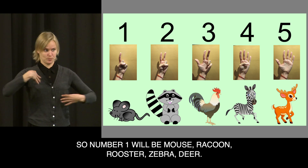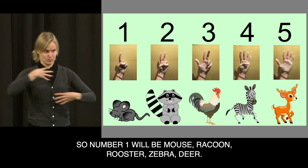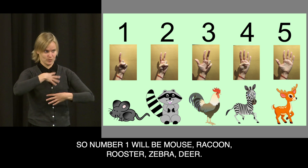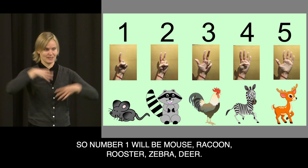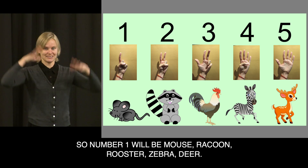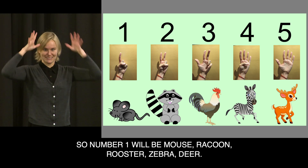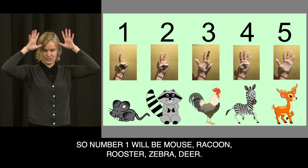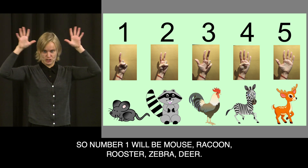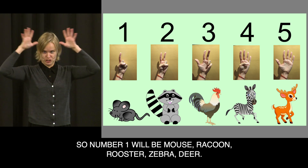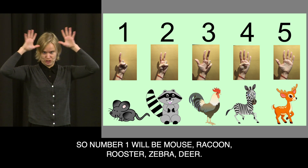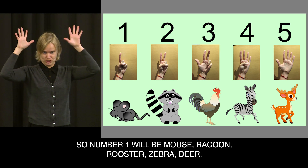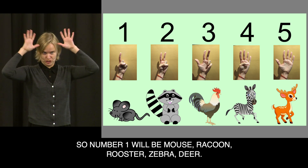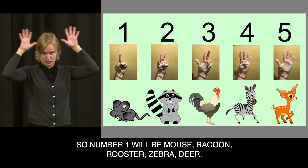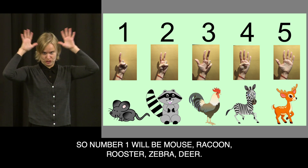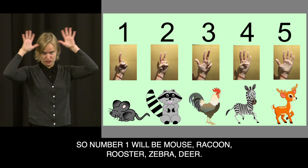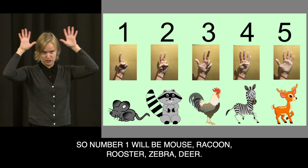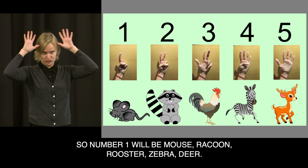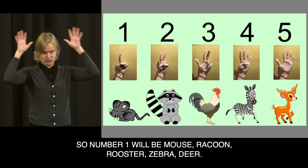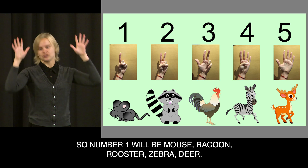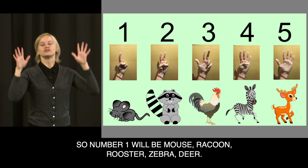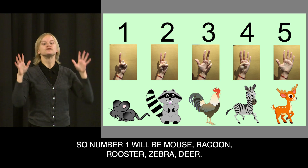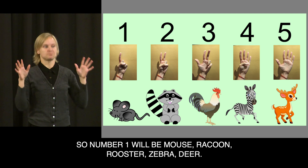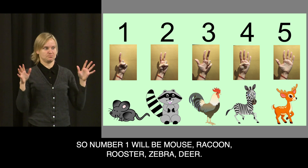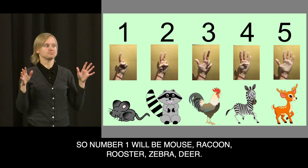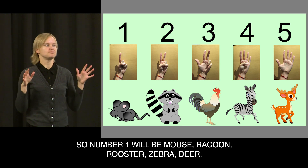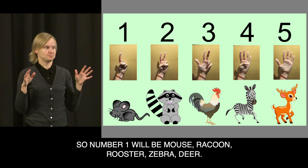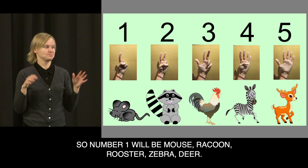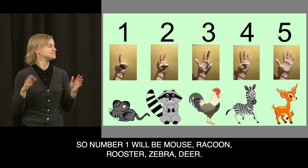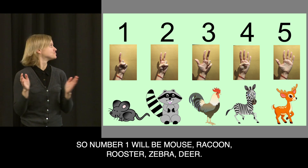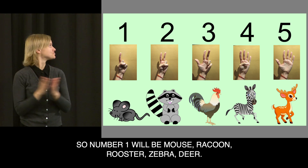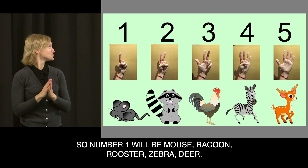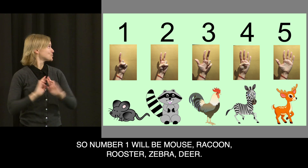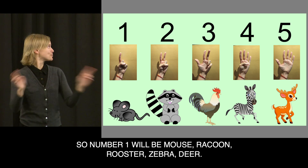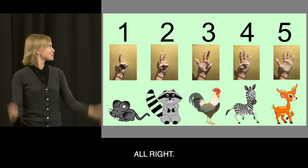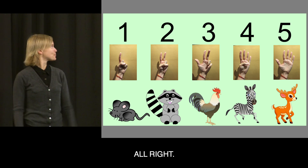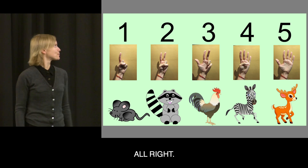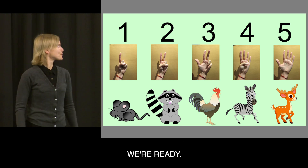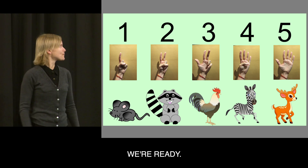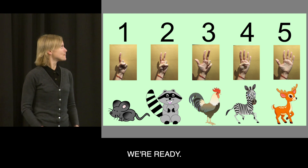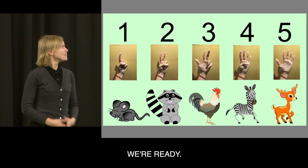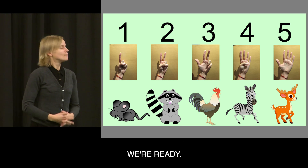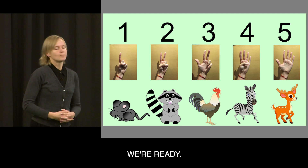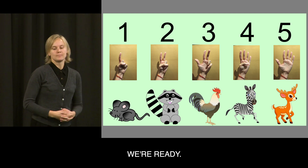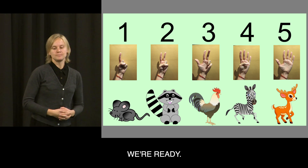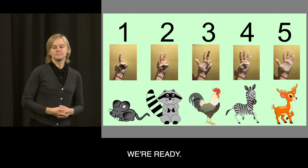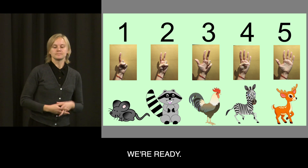raccoon, rooster, zebra, deer. All right, we ready?